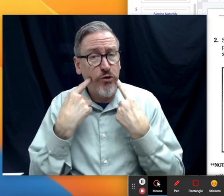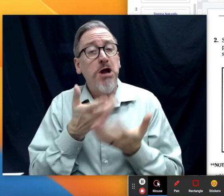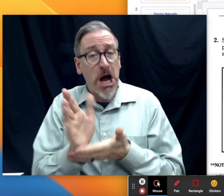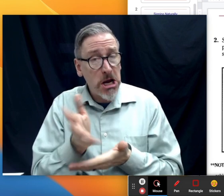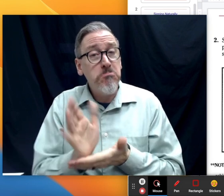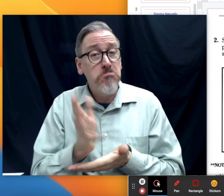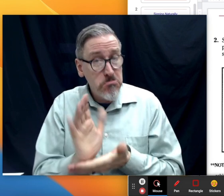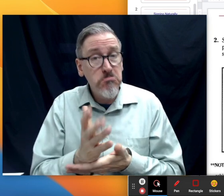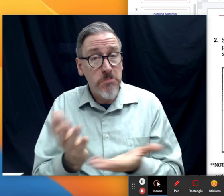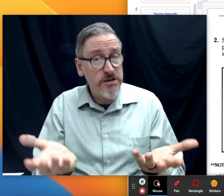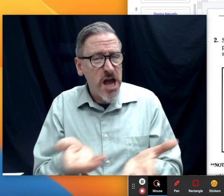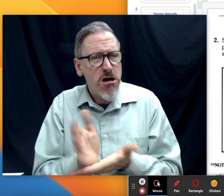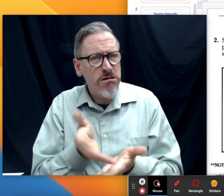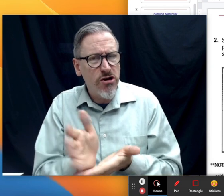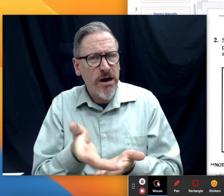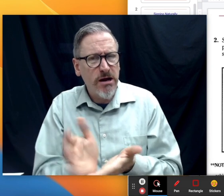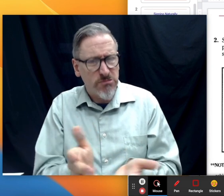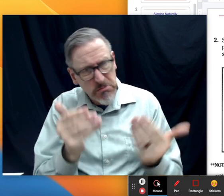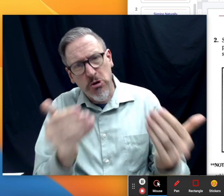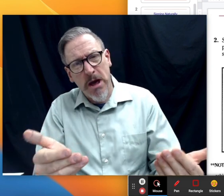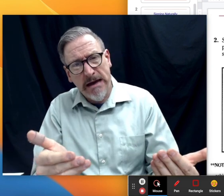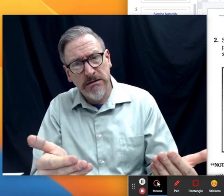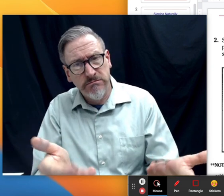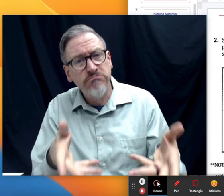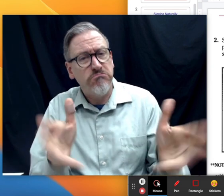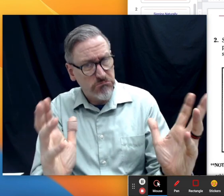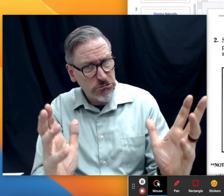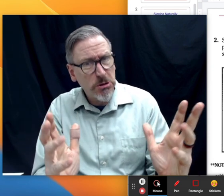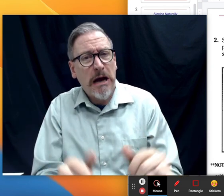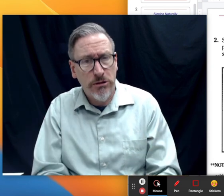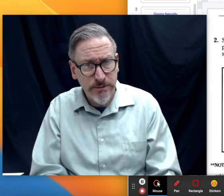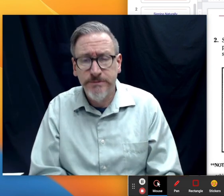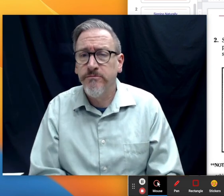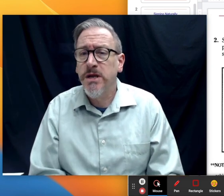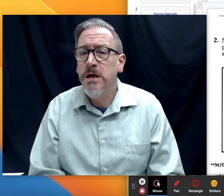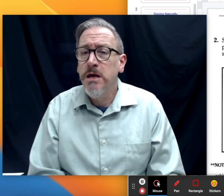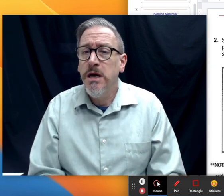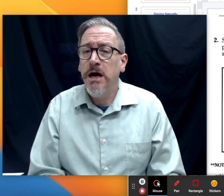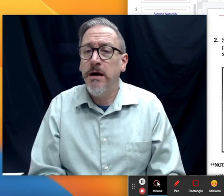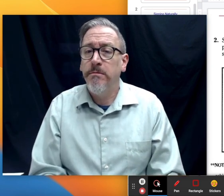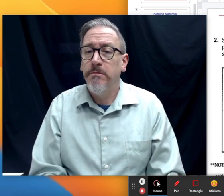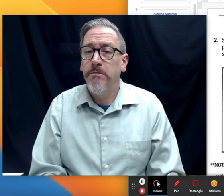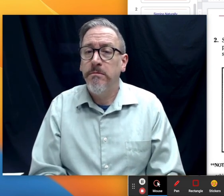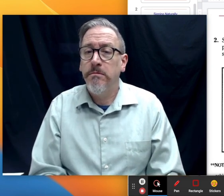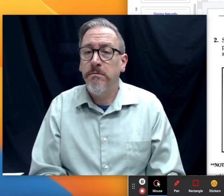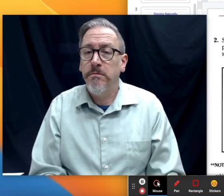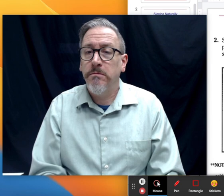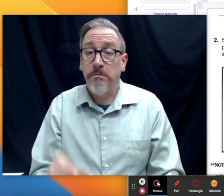If you nod, it's all right. It's right. Go ahead. You're allowed.